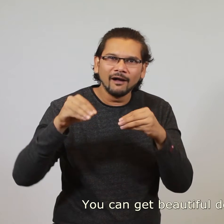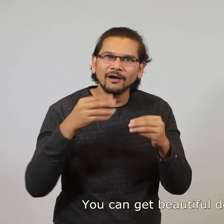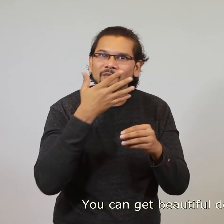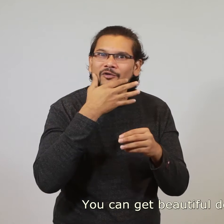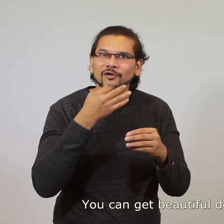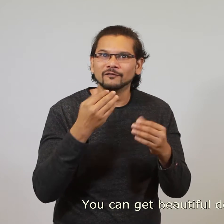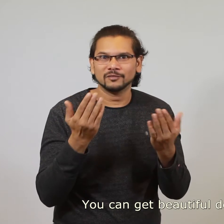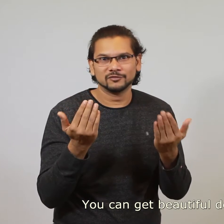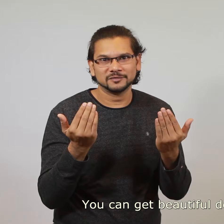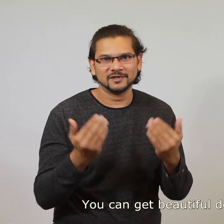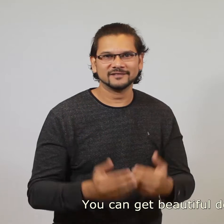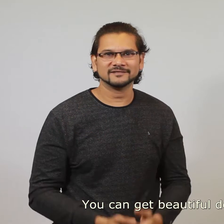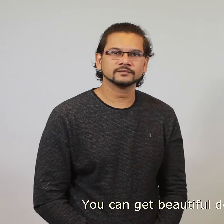You can get beautiful designs.